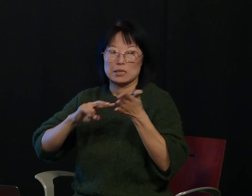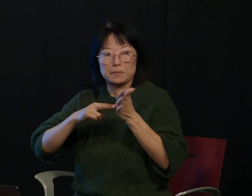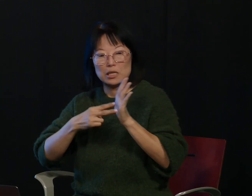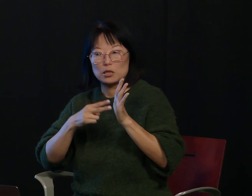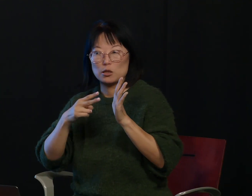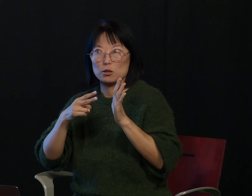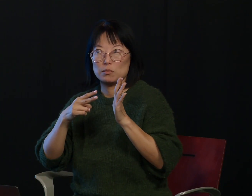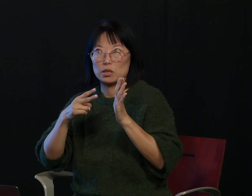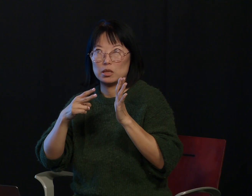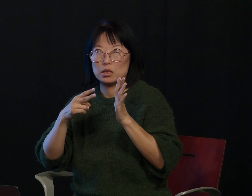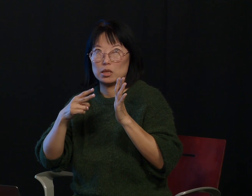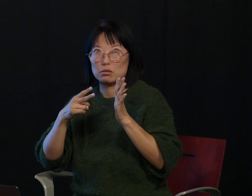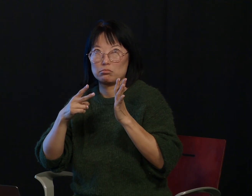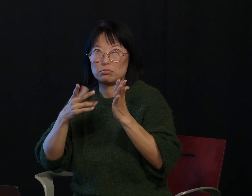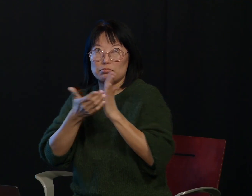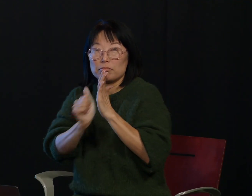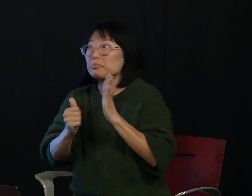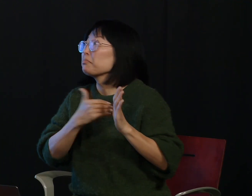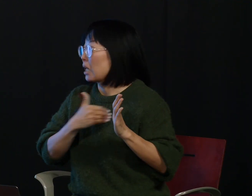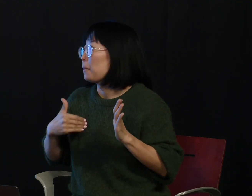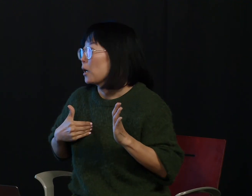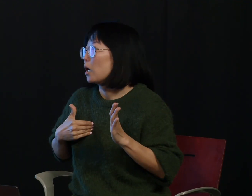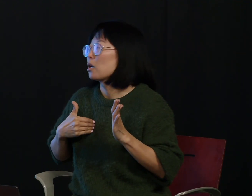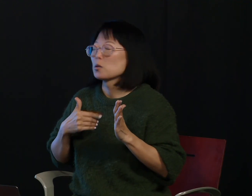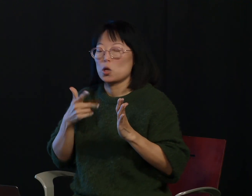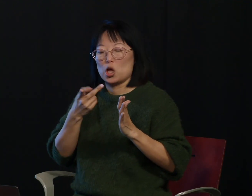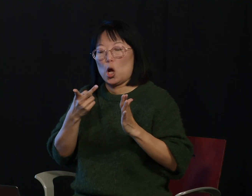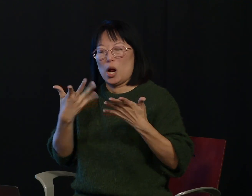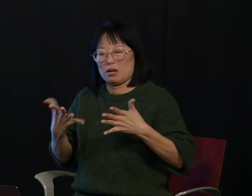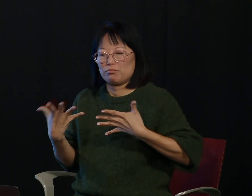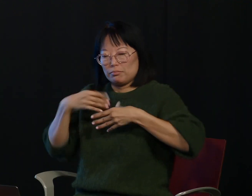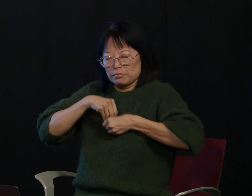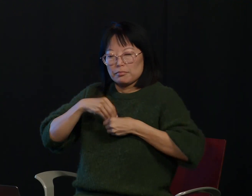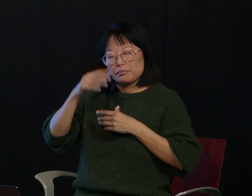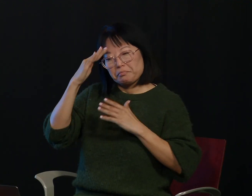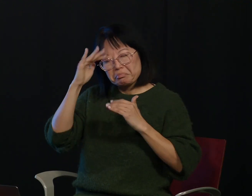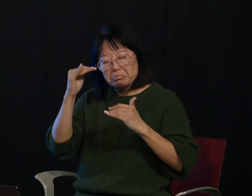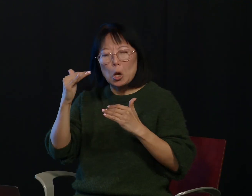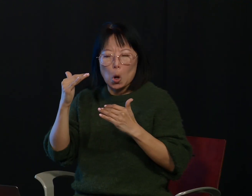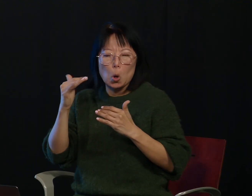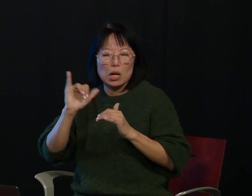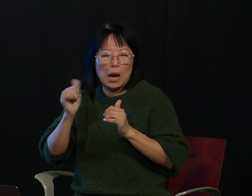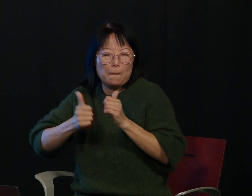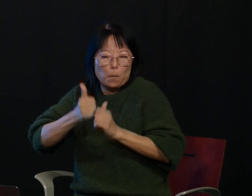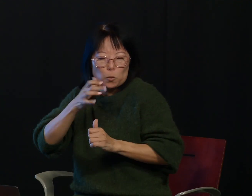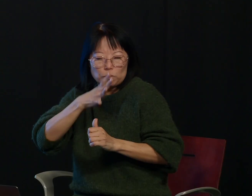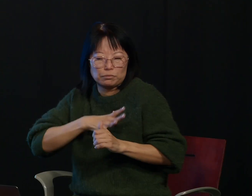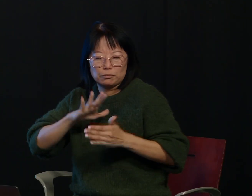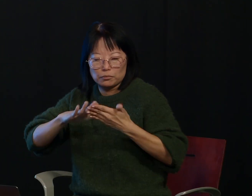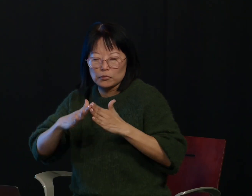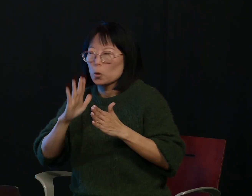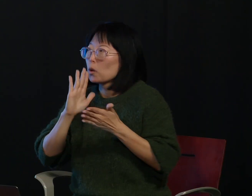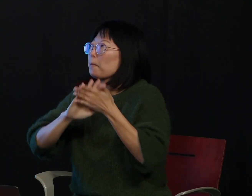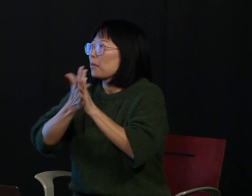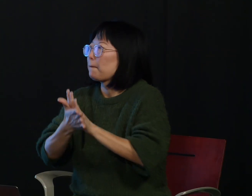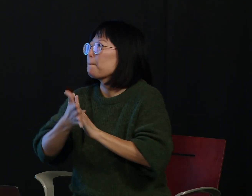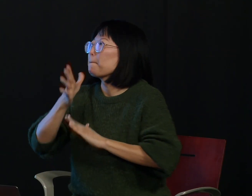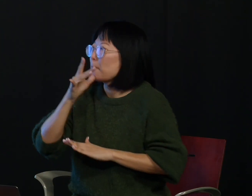the meaning of a competent member. To have this information ingrained, to